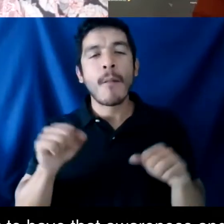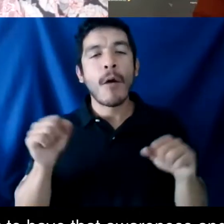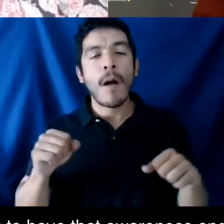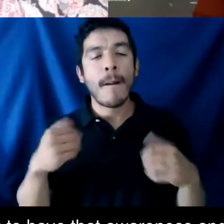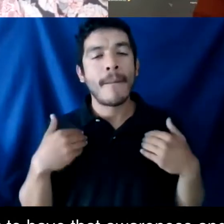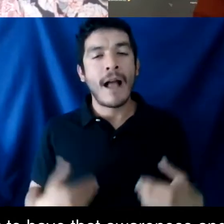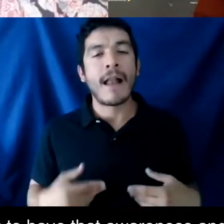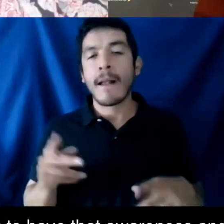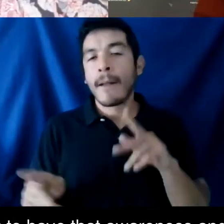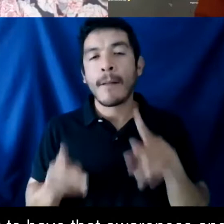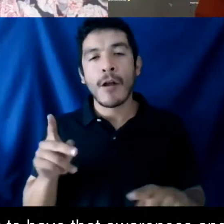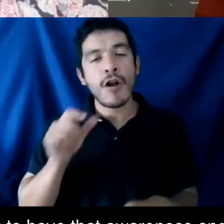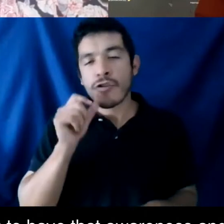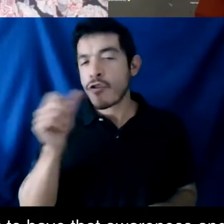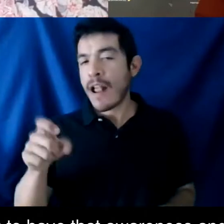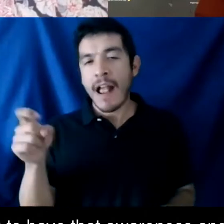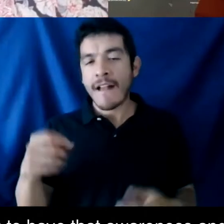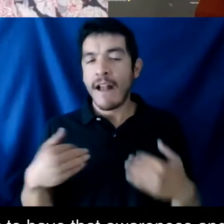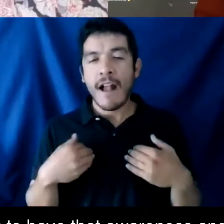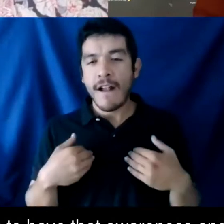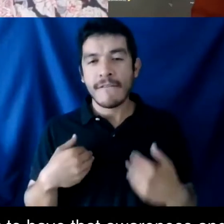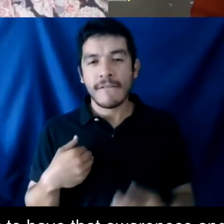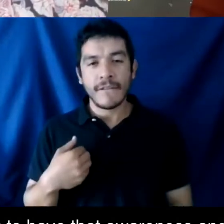people don't necessarily have.